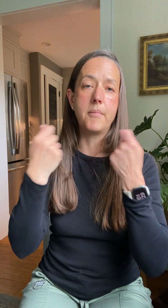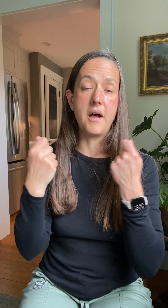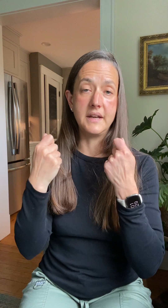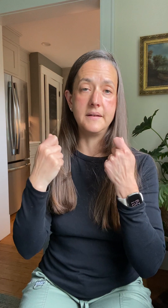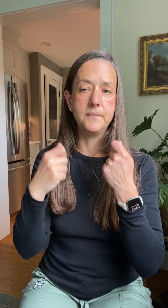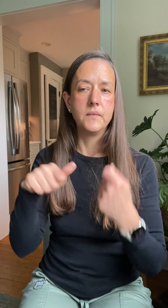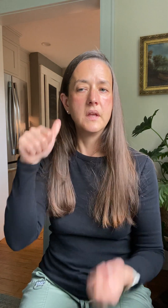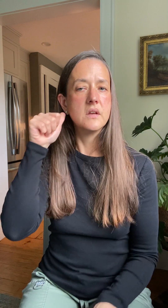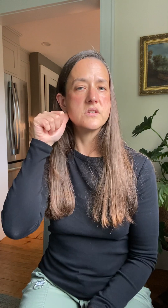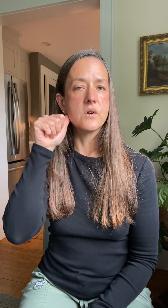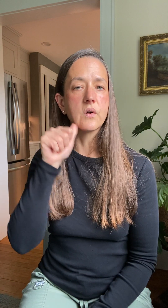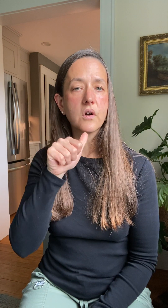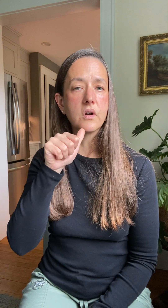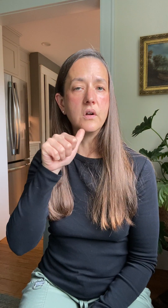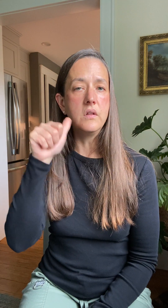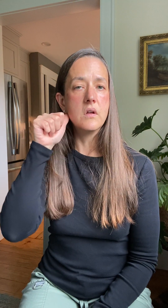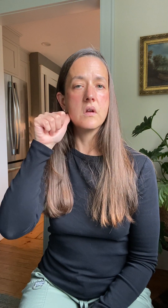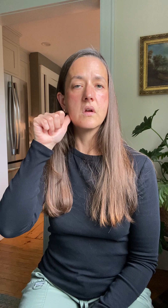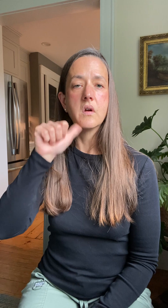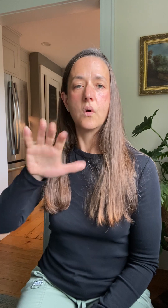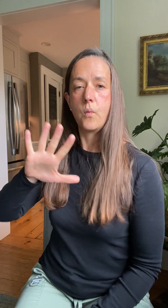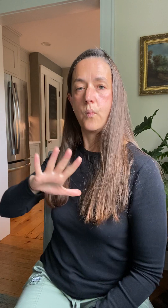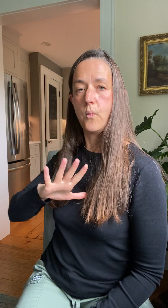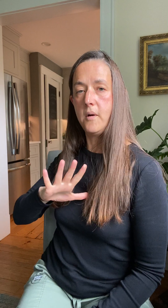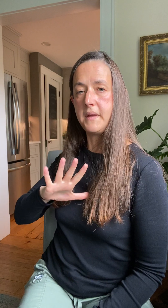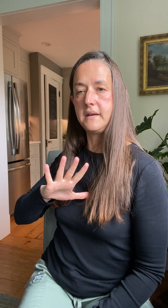bonnet. So girl, woman,